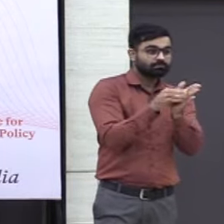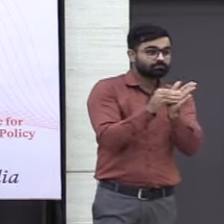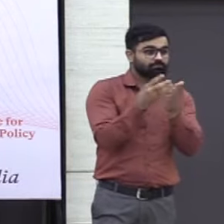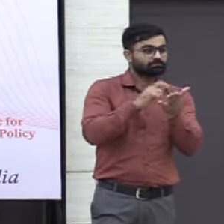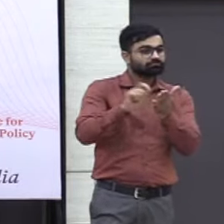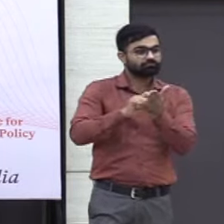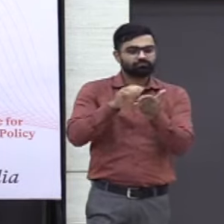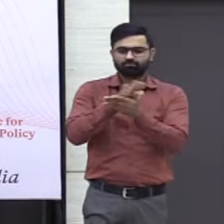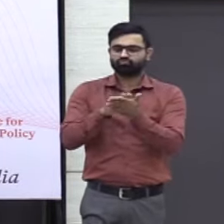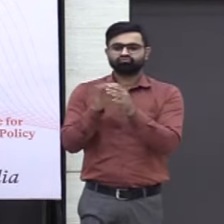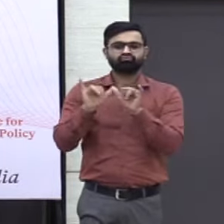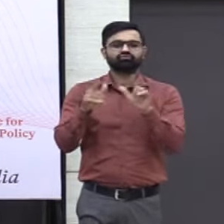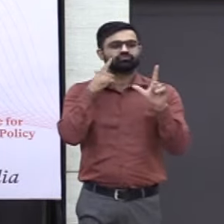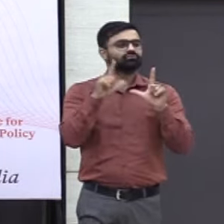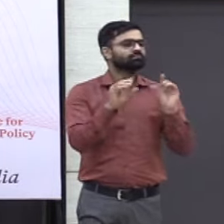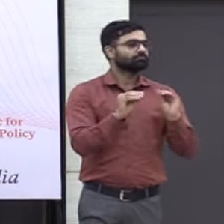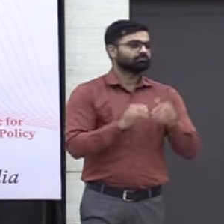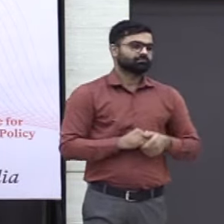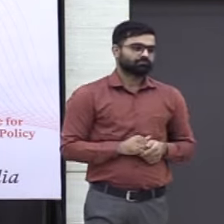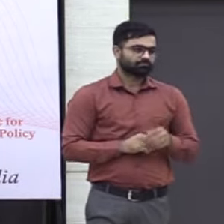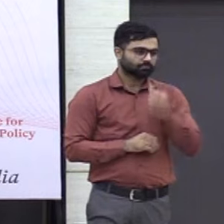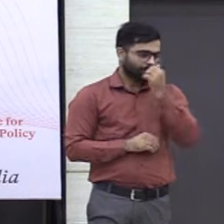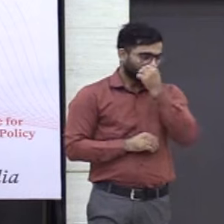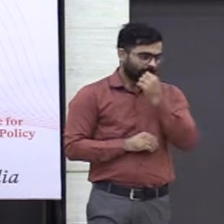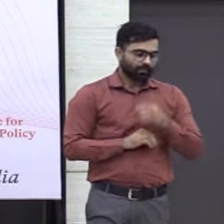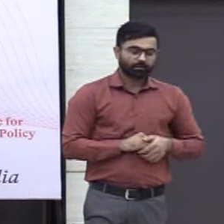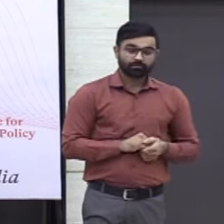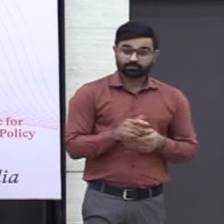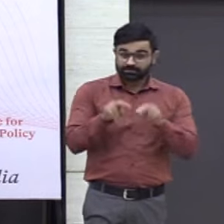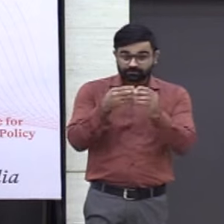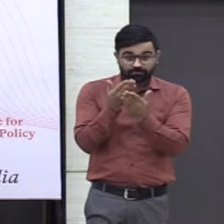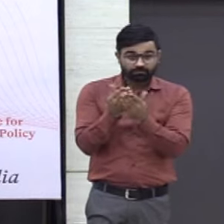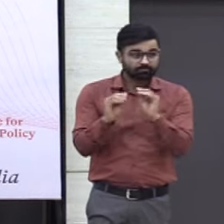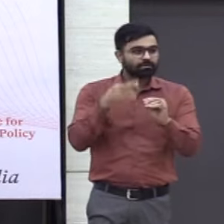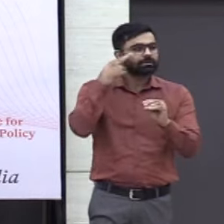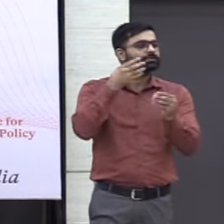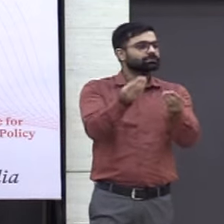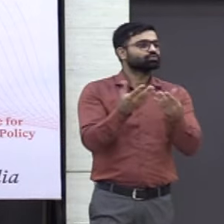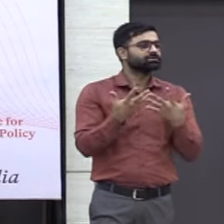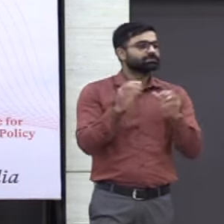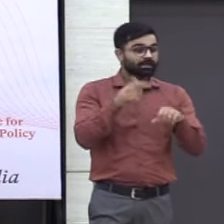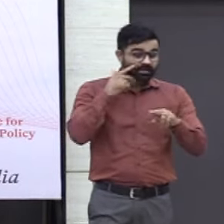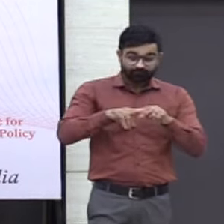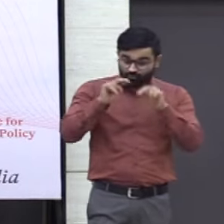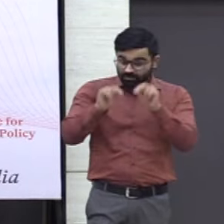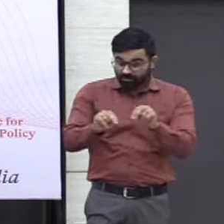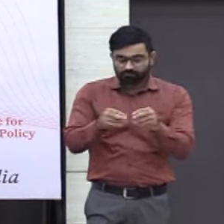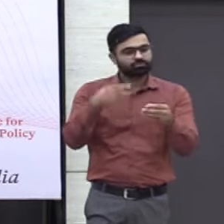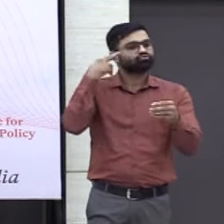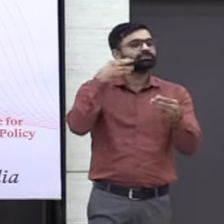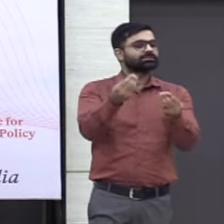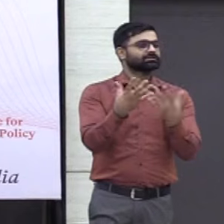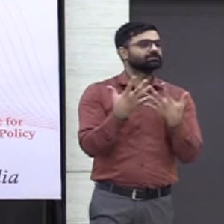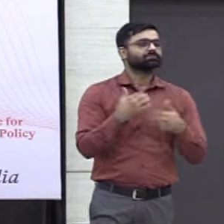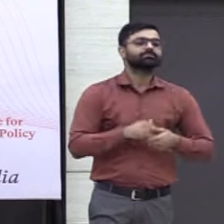in writing for not making the arrest. So if it's not required, he'll have to give reasons. If it is required, he doesn't have to give reasons.